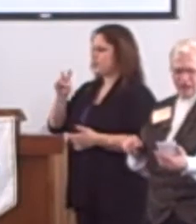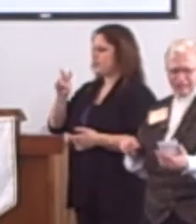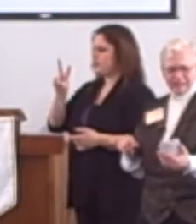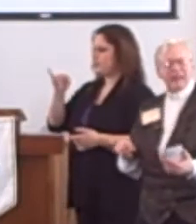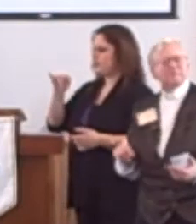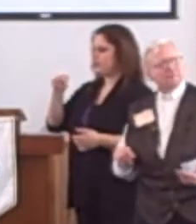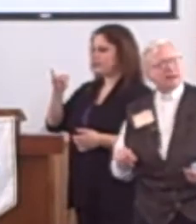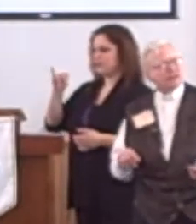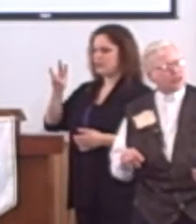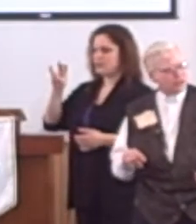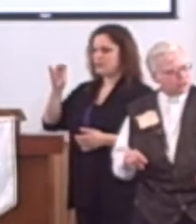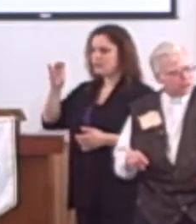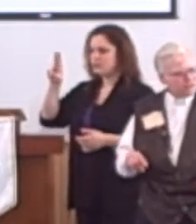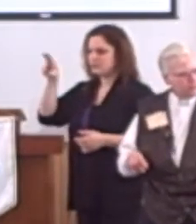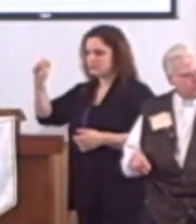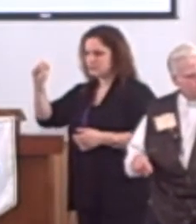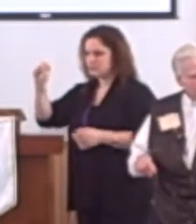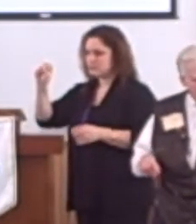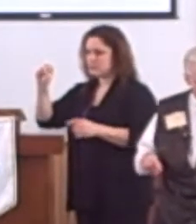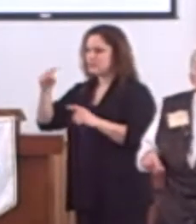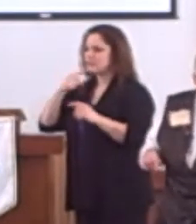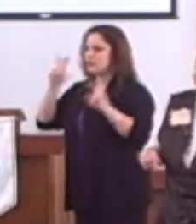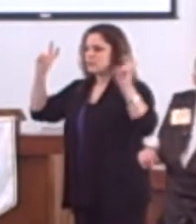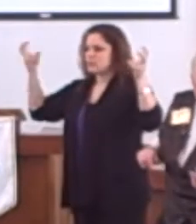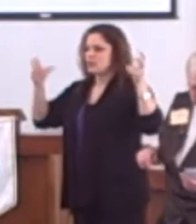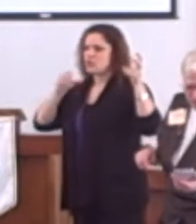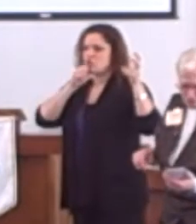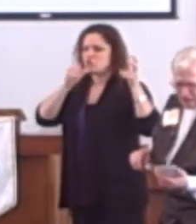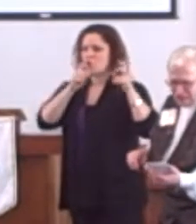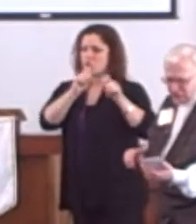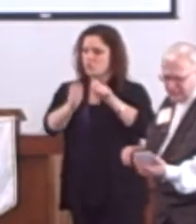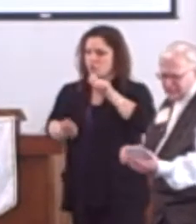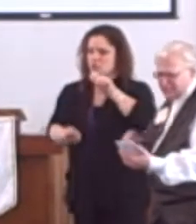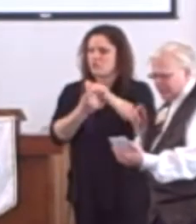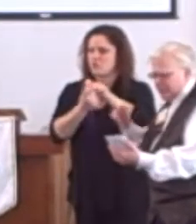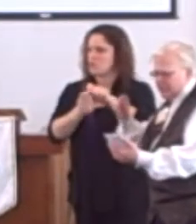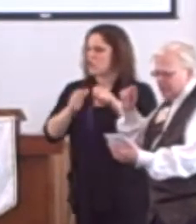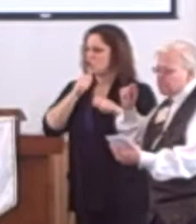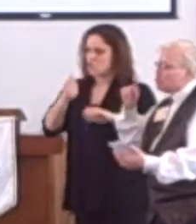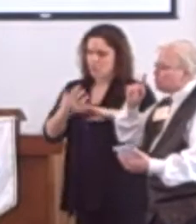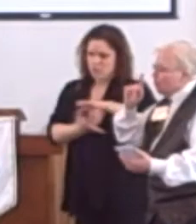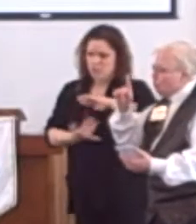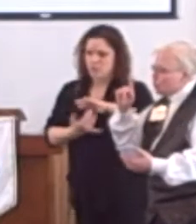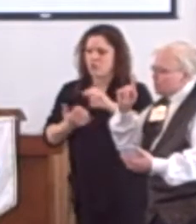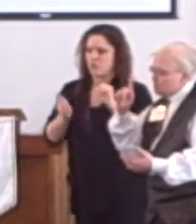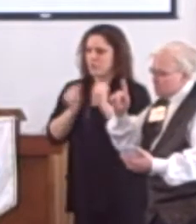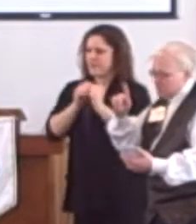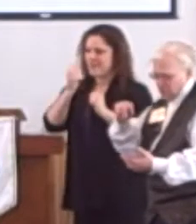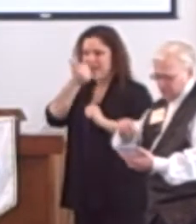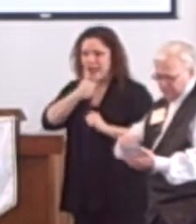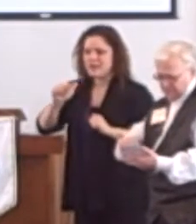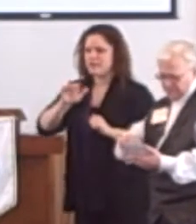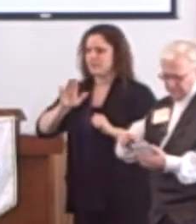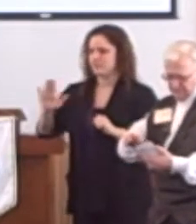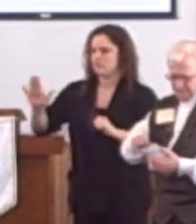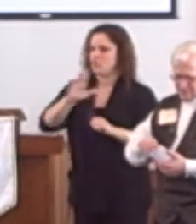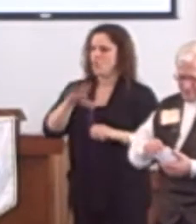You shall not take vengeance or bear any grudge against any of your own